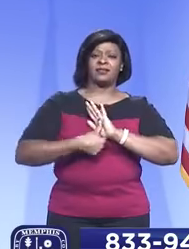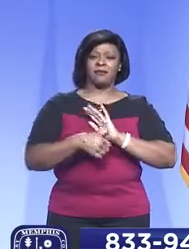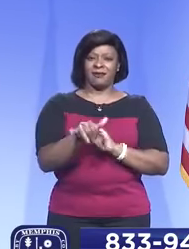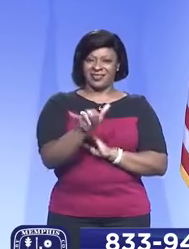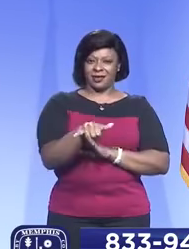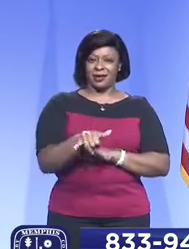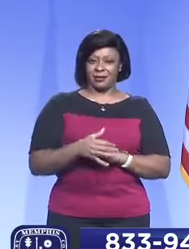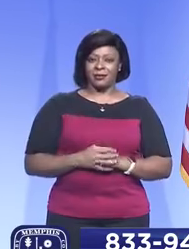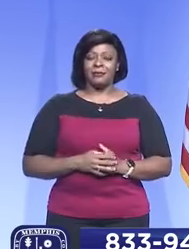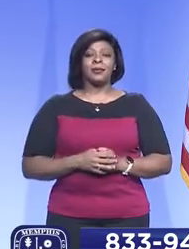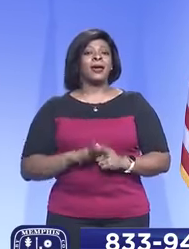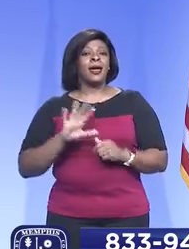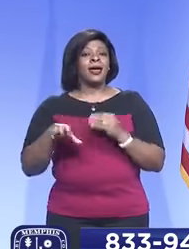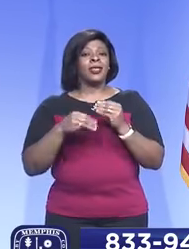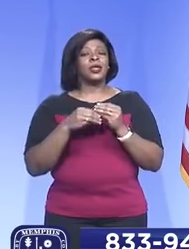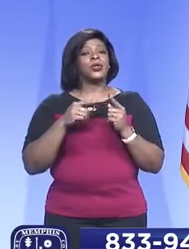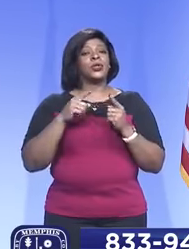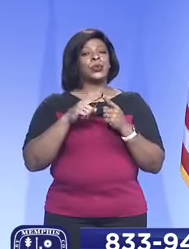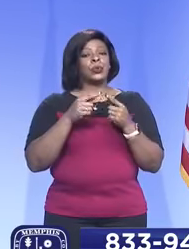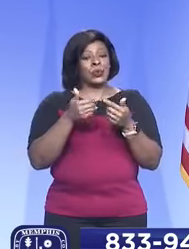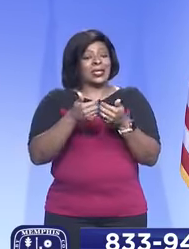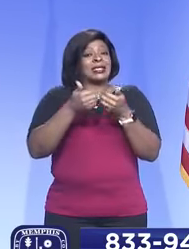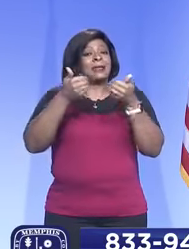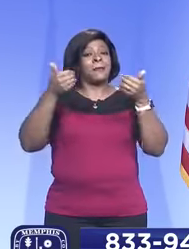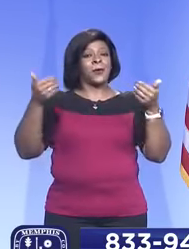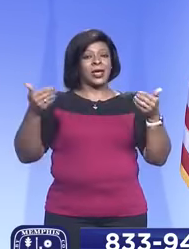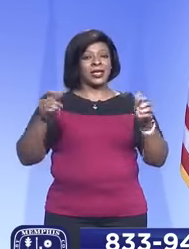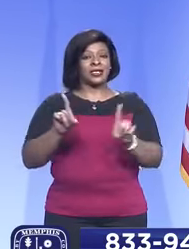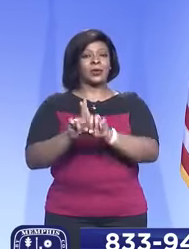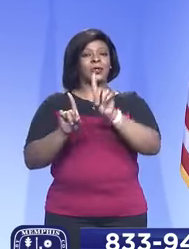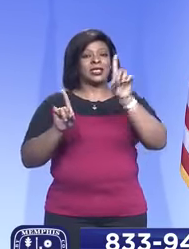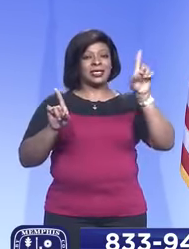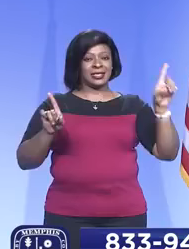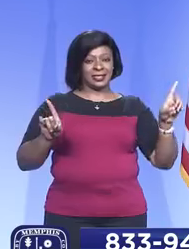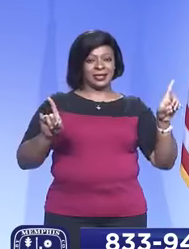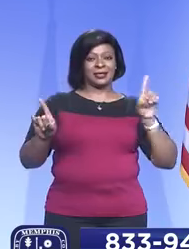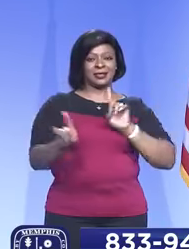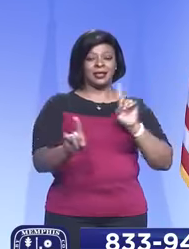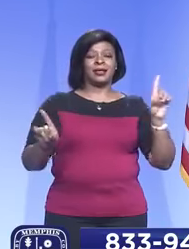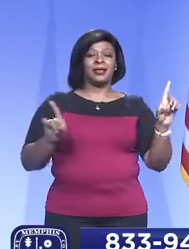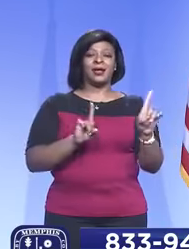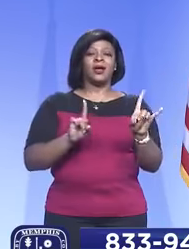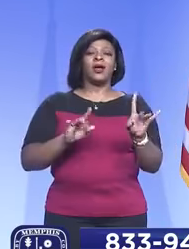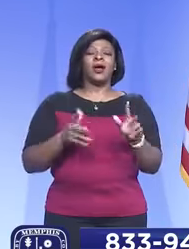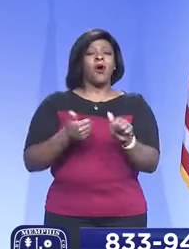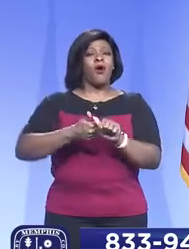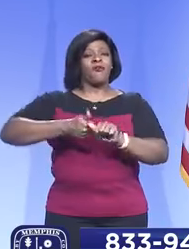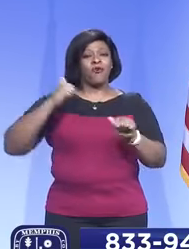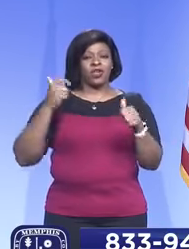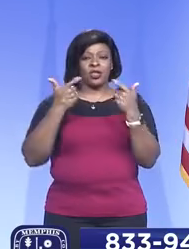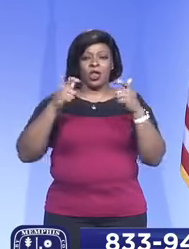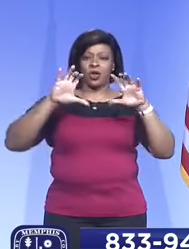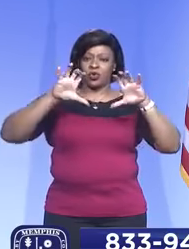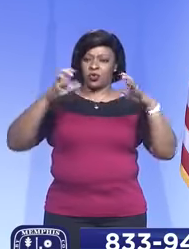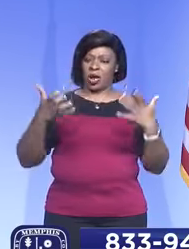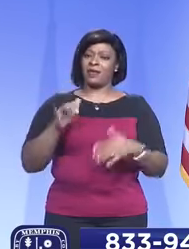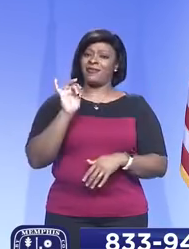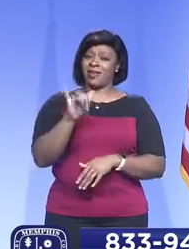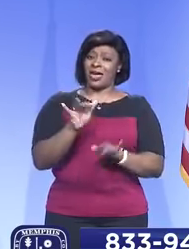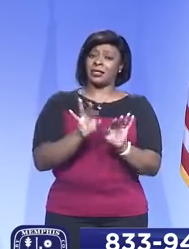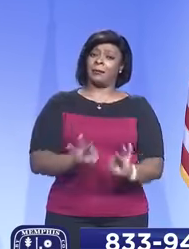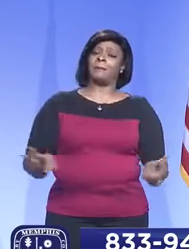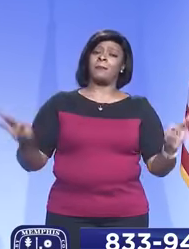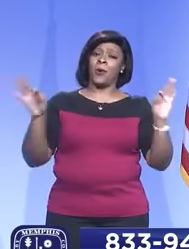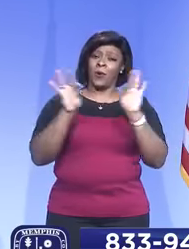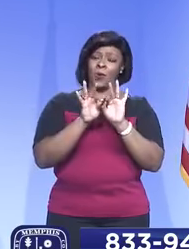that in addition to the separation, social distancing, the avoidance of crowds will be very important, as